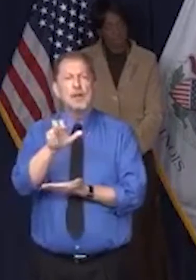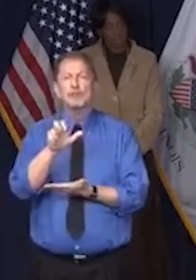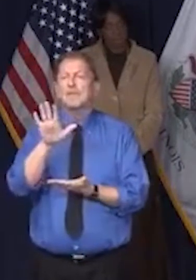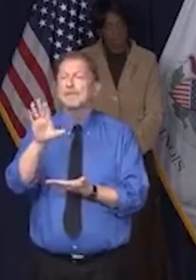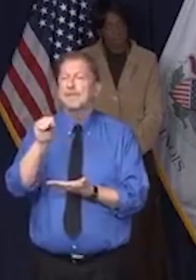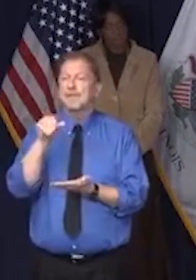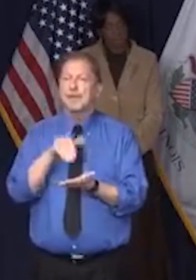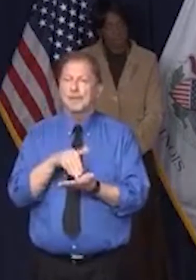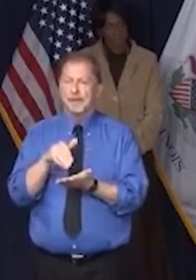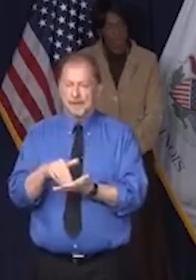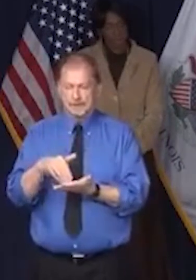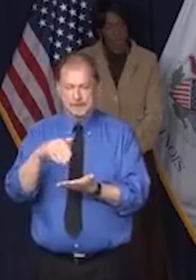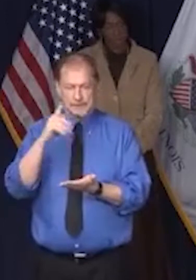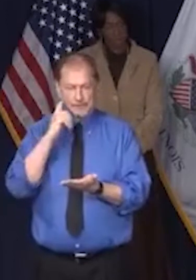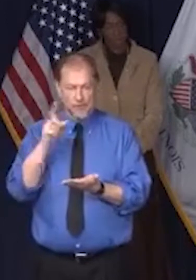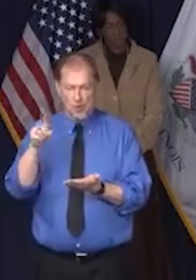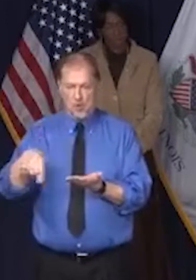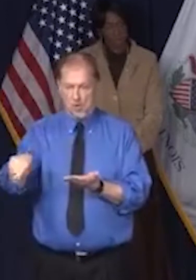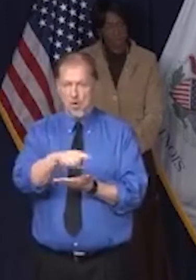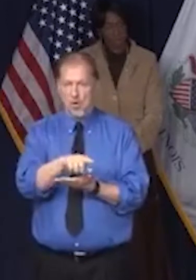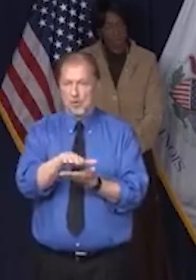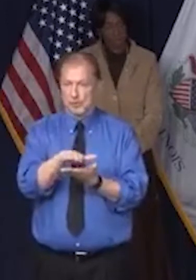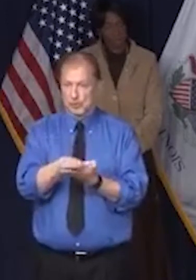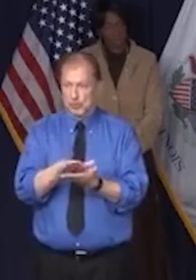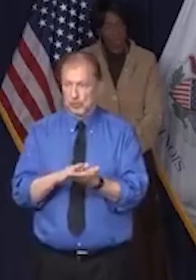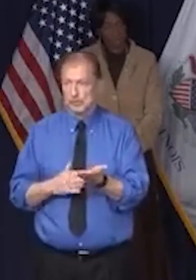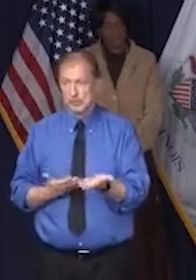for evidence-based funding.